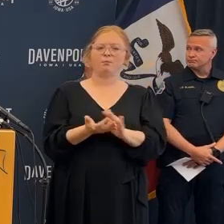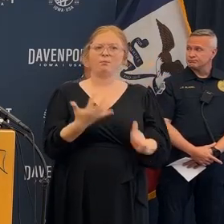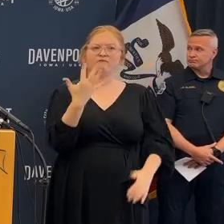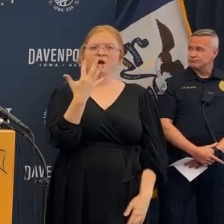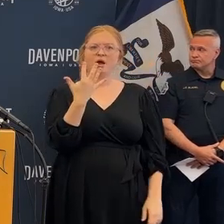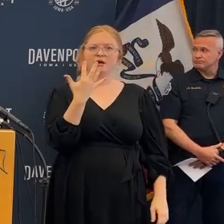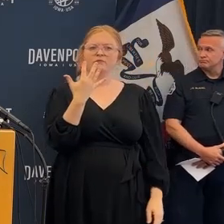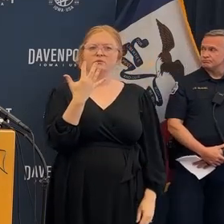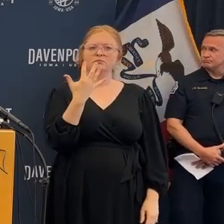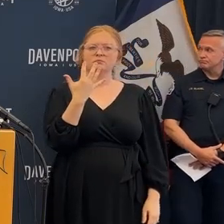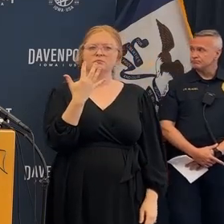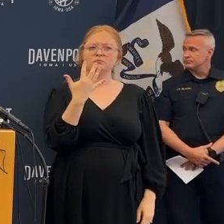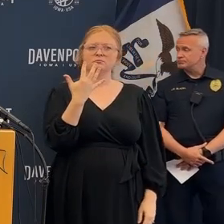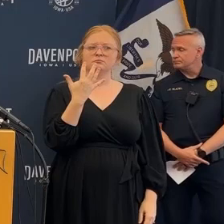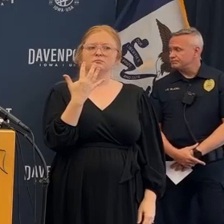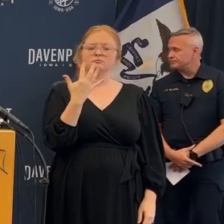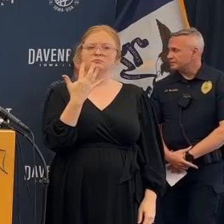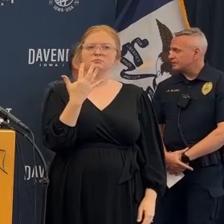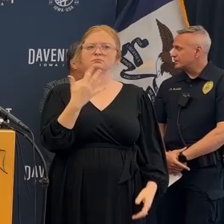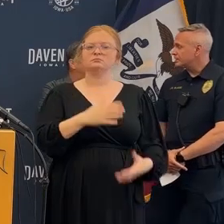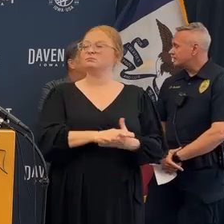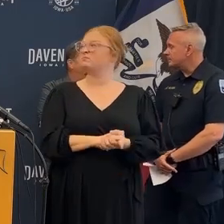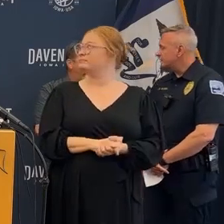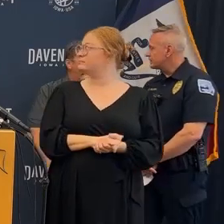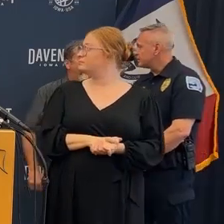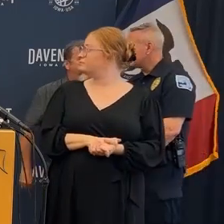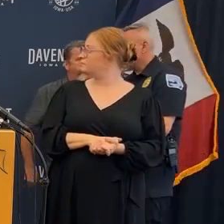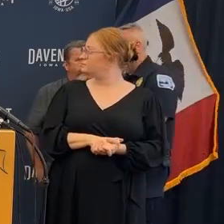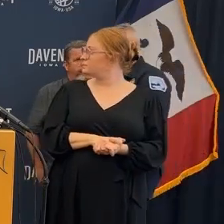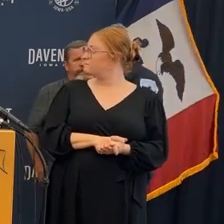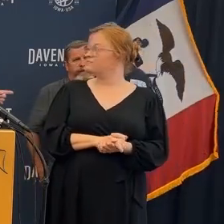we'll go back this way and then I'll come back I'm sorry well you didn't finish here